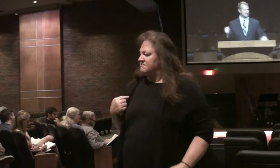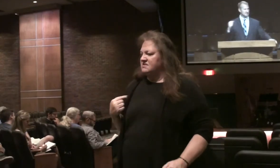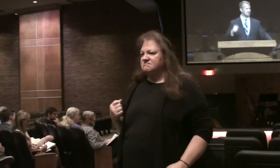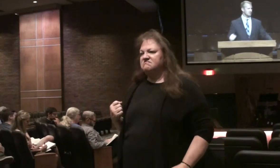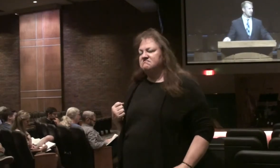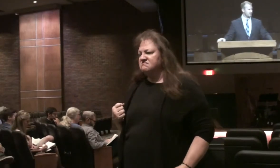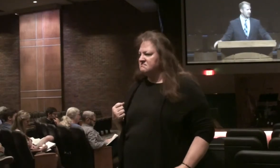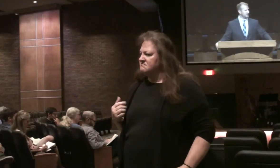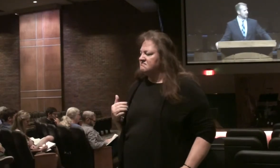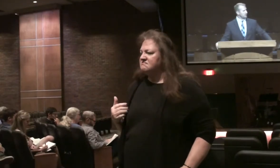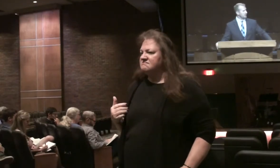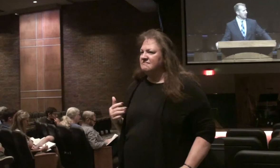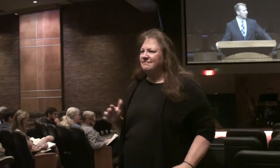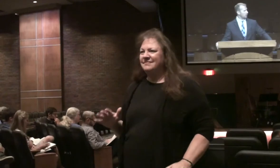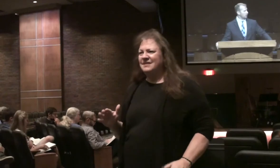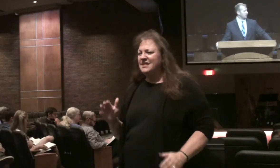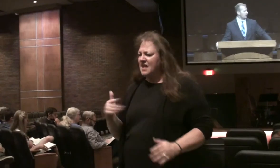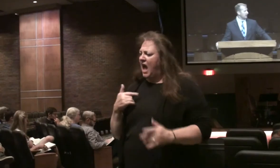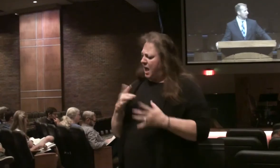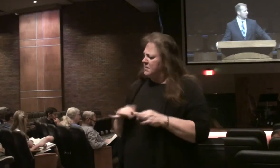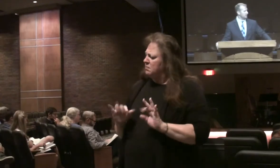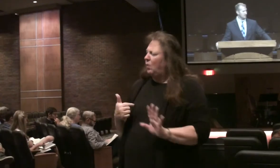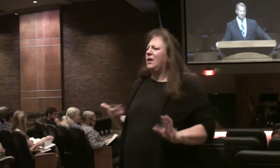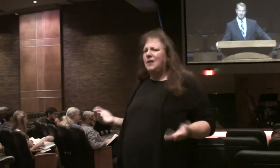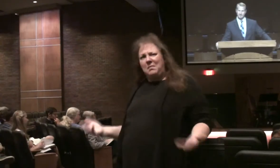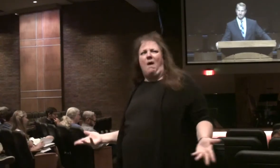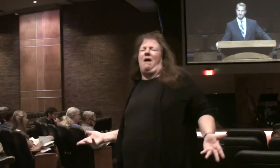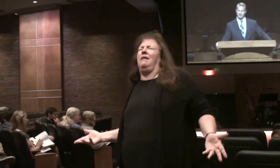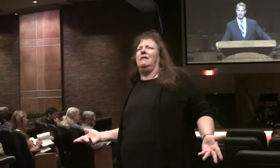gut. Don't they know how important I am?